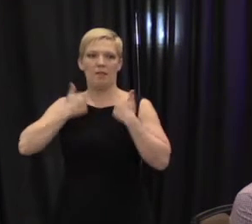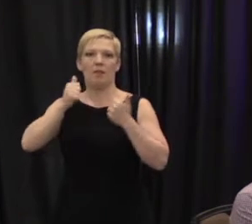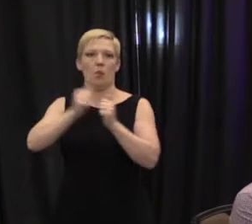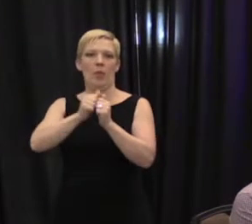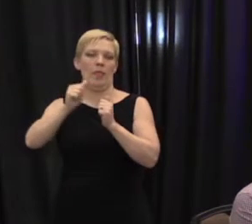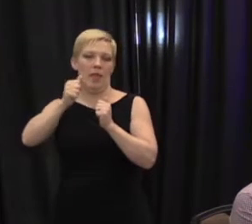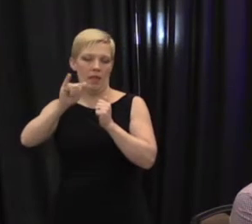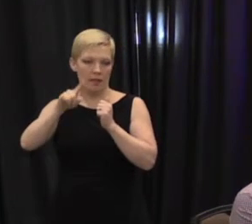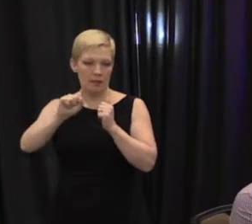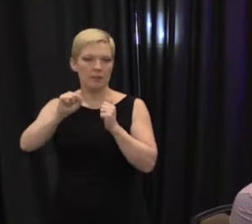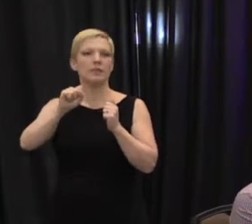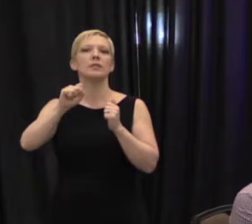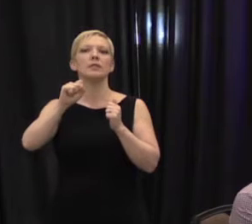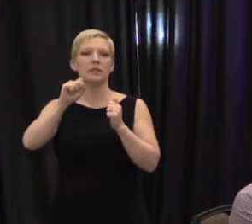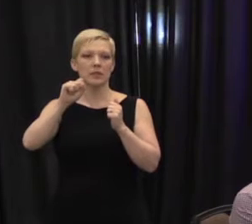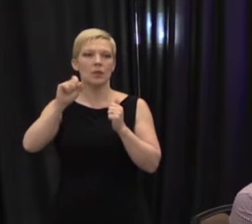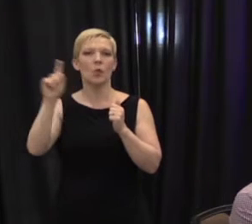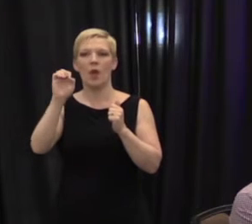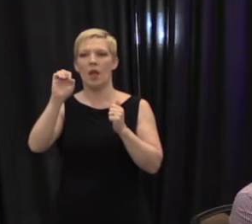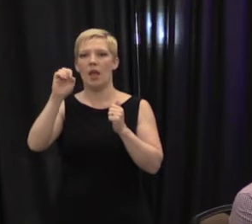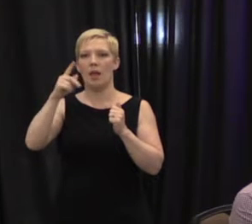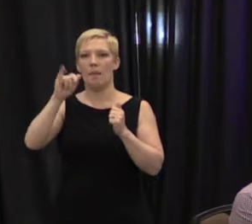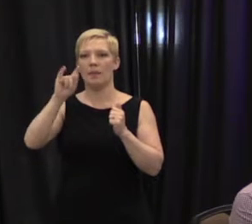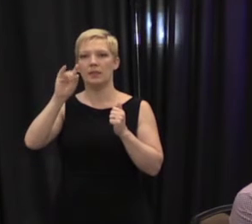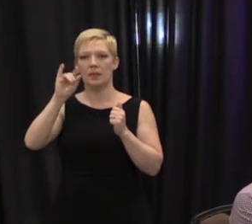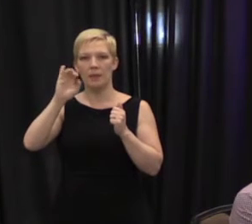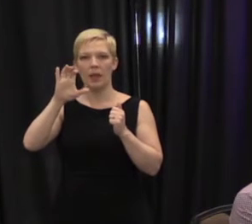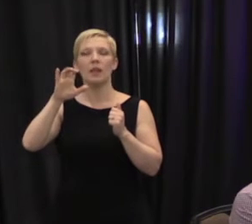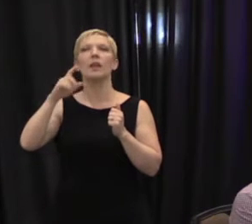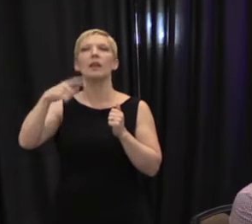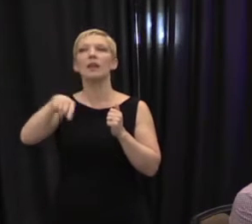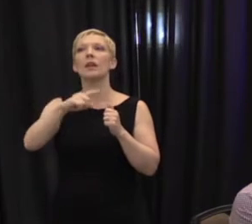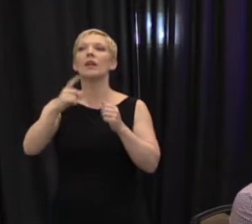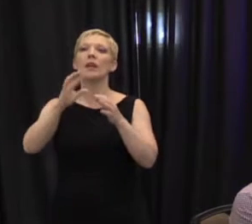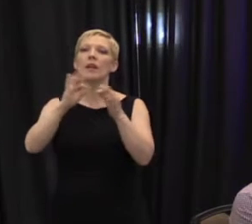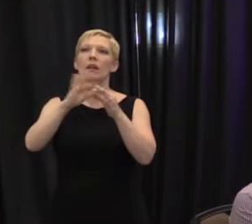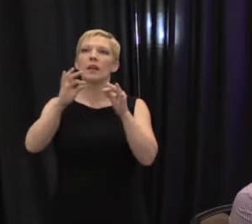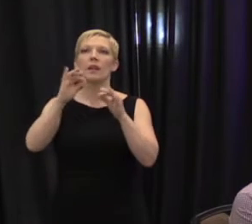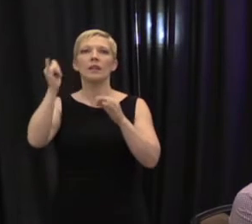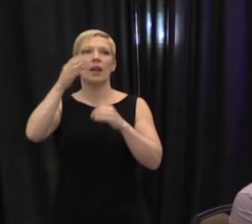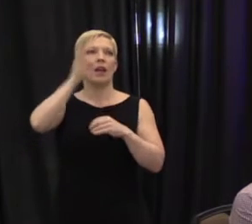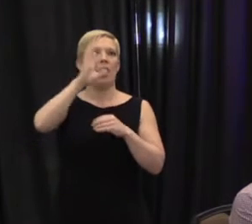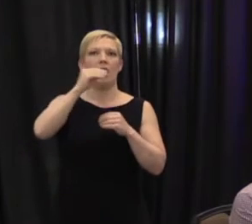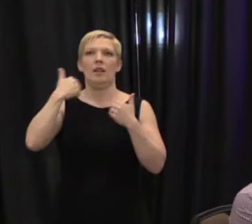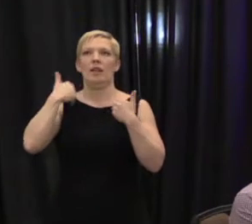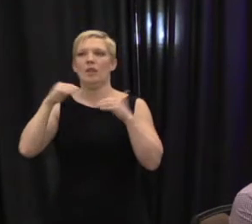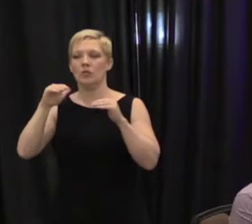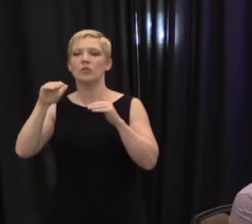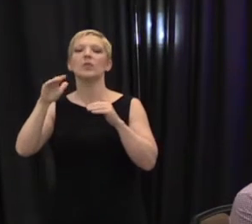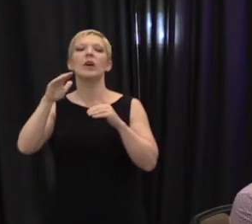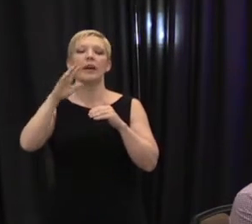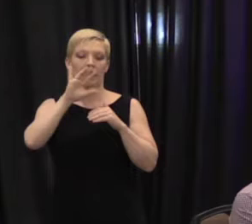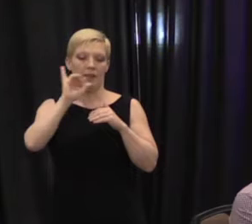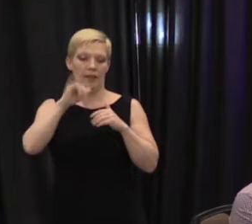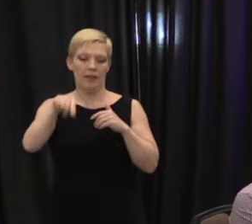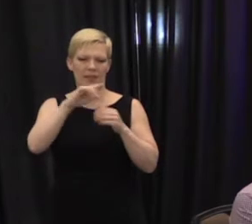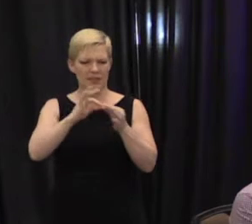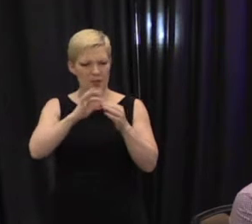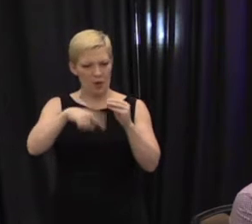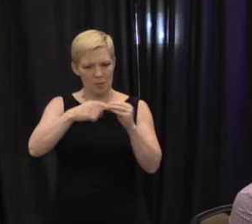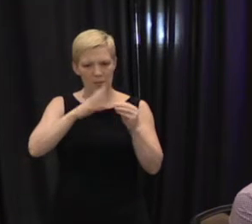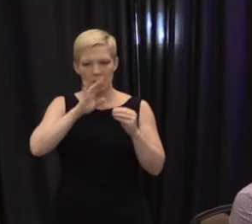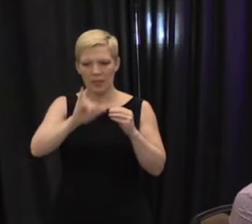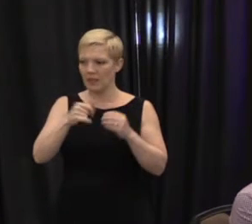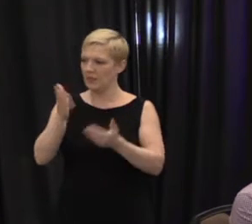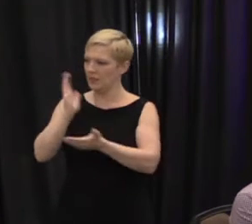And the story revolves around God abandoning Earth and a bunch of angels trying to avoid the pain of that by telling human beings to stop moving and